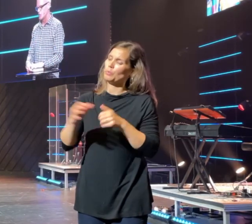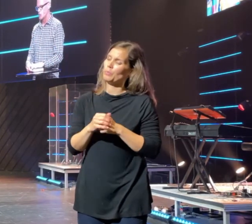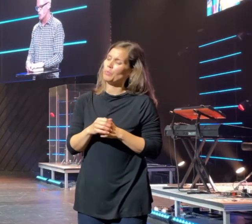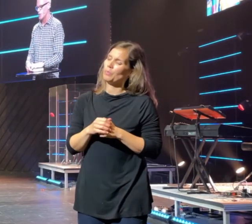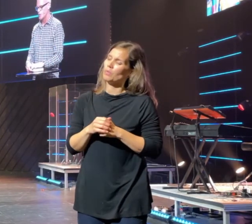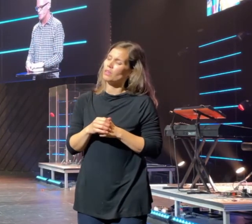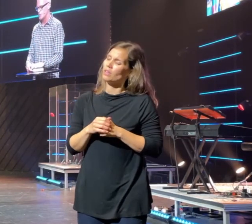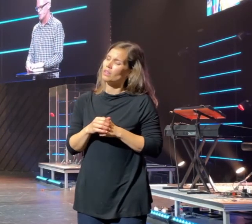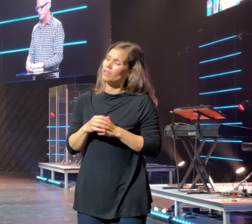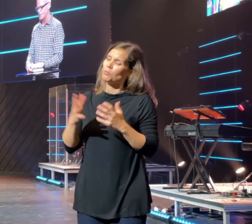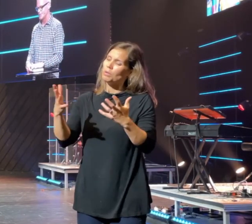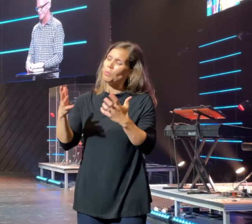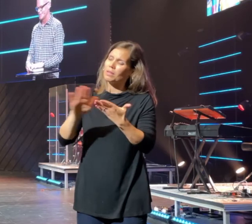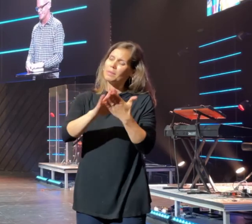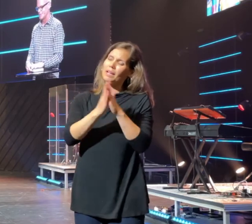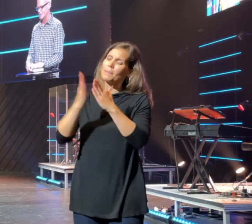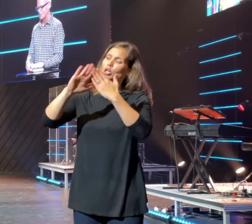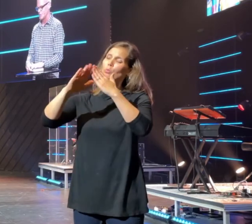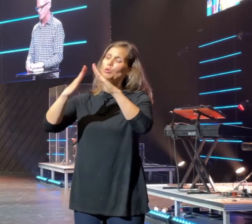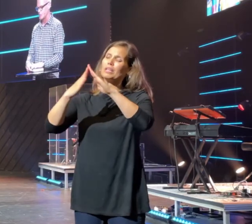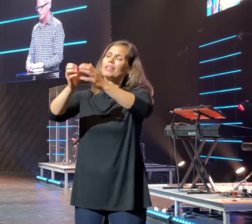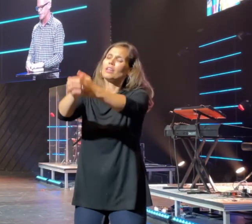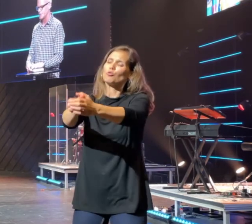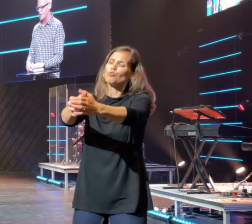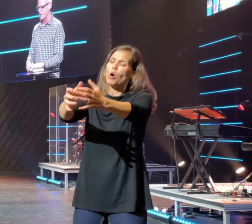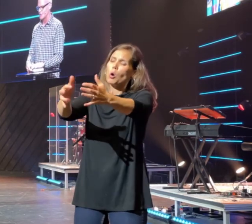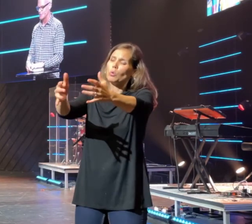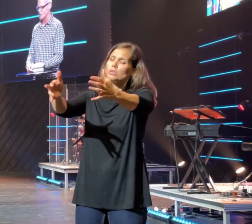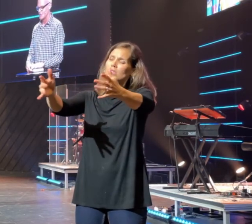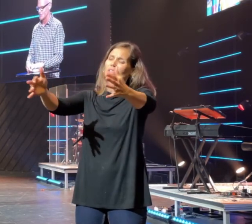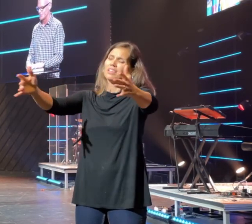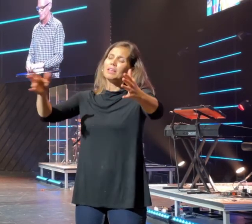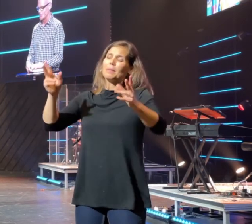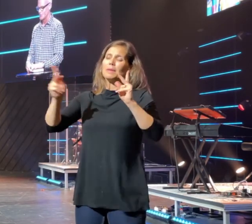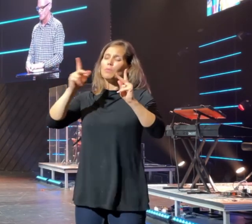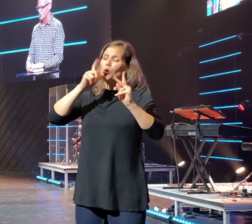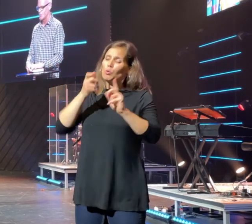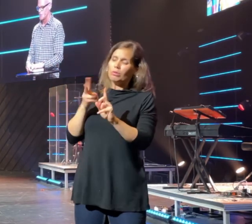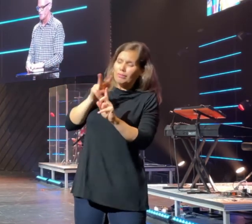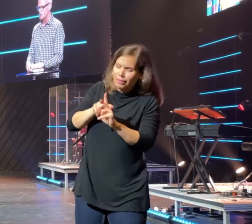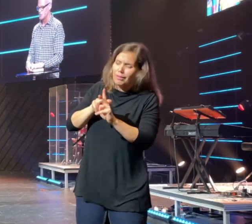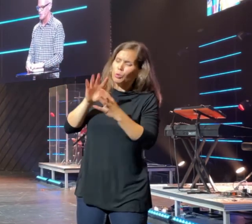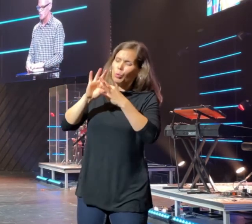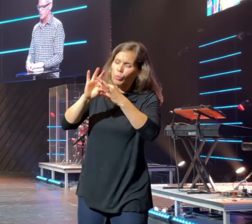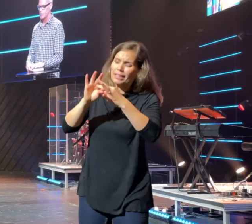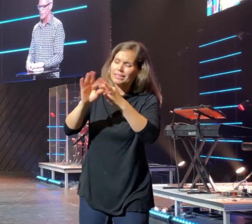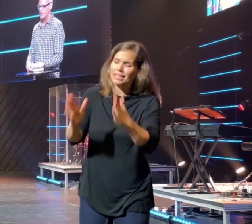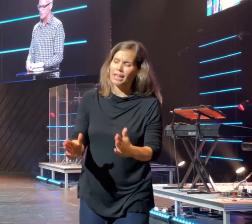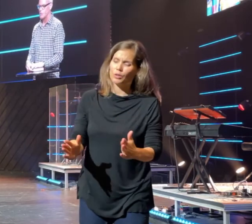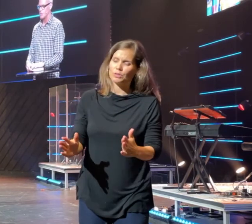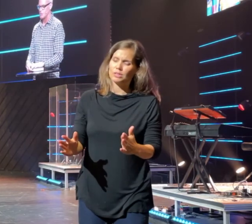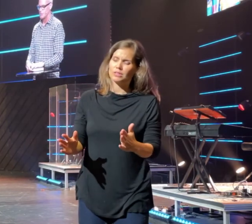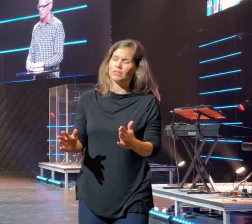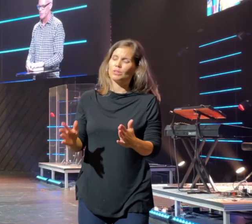a growing community of reconcilers who see the world the way that